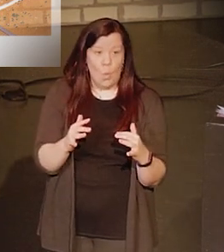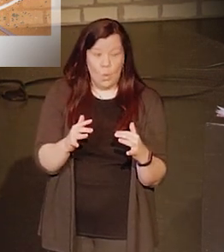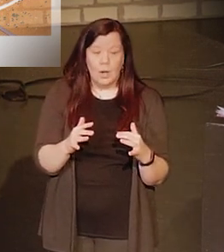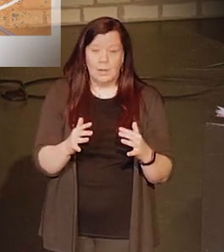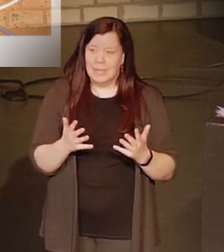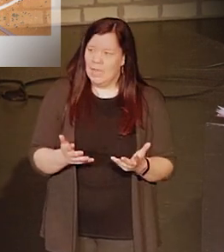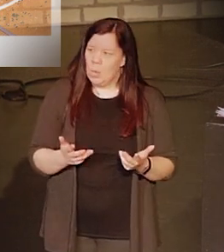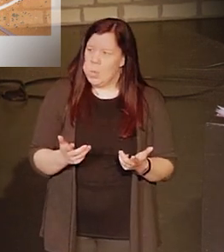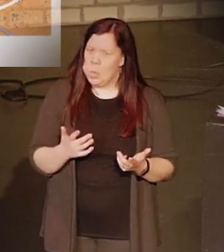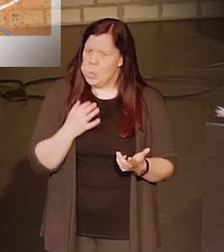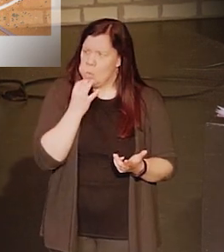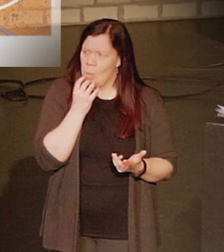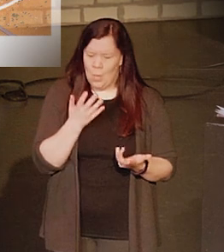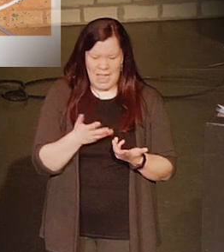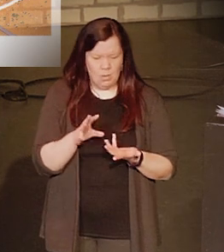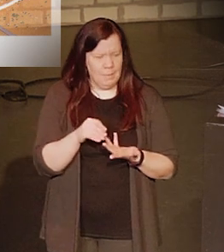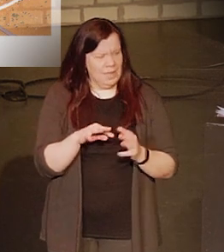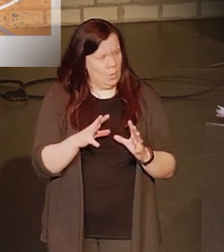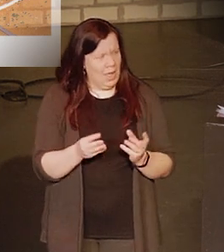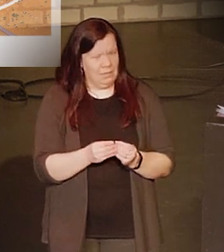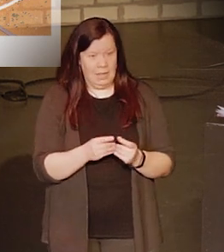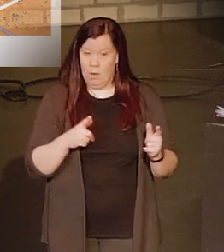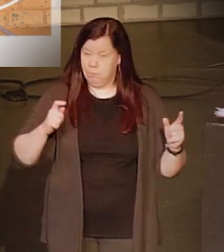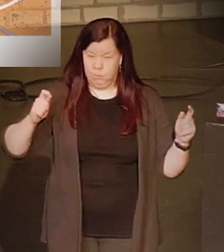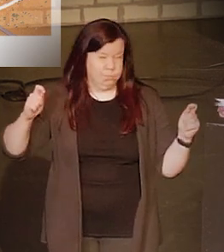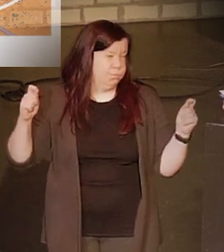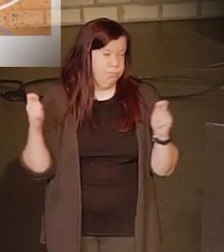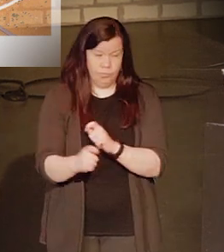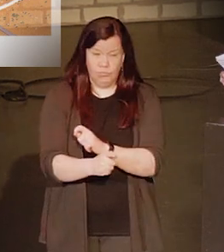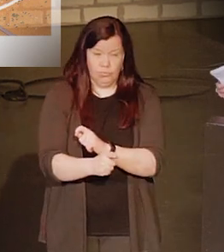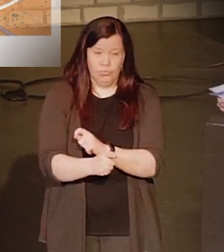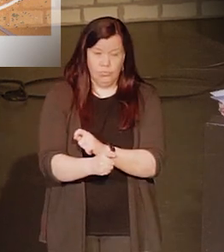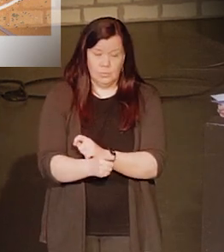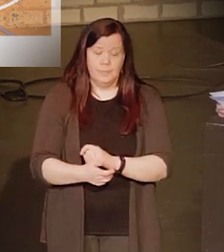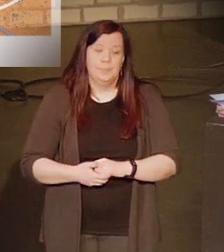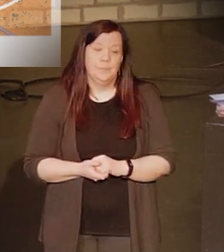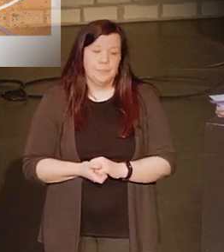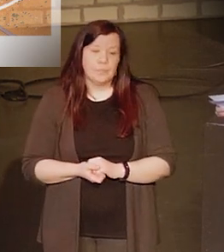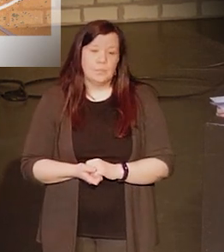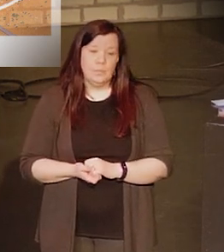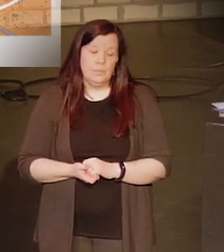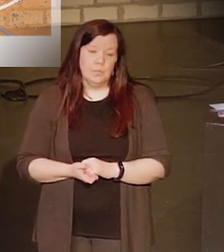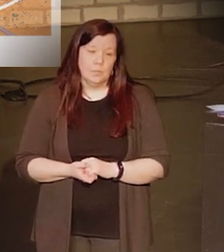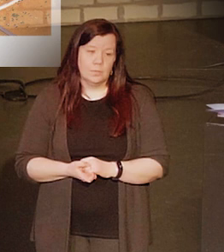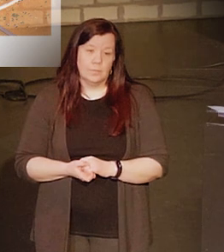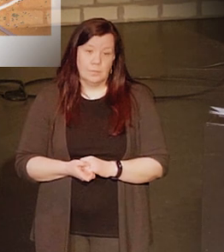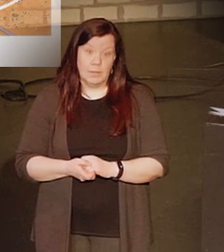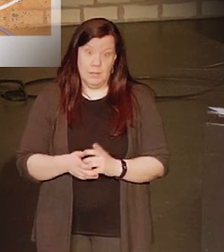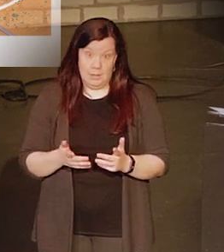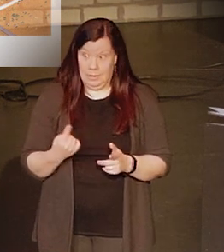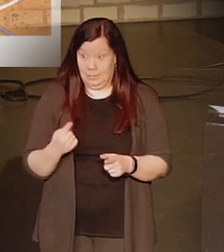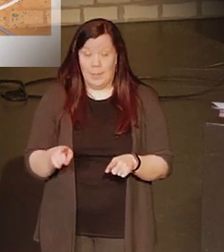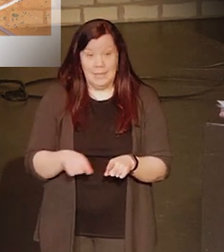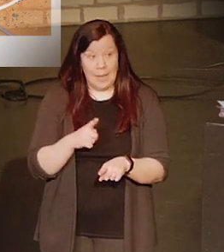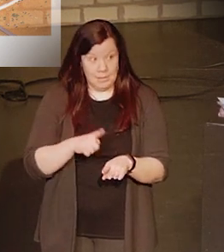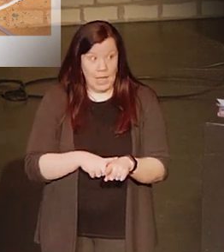century, has to completely reinvent how it's going to fund itself. At the same period of time at